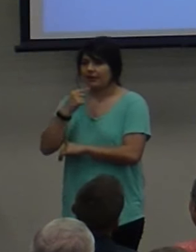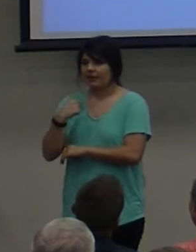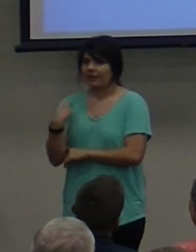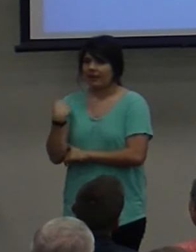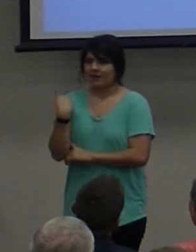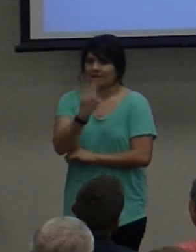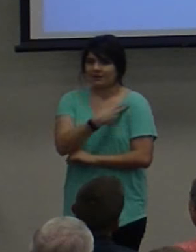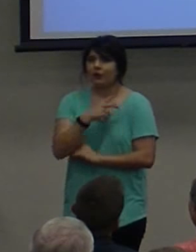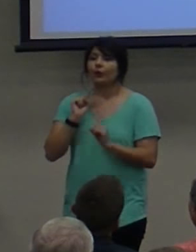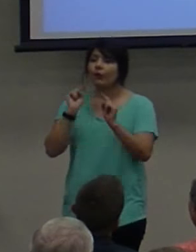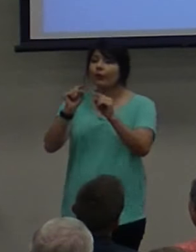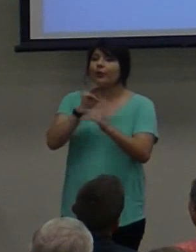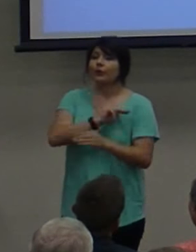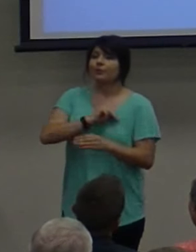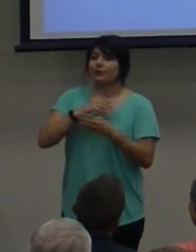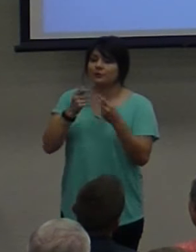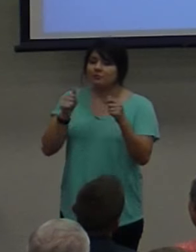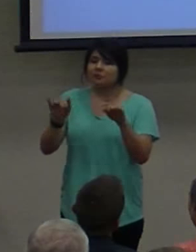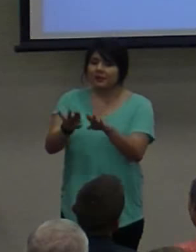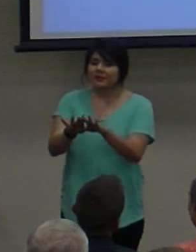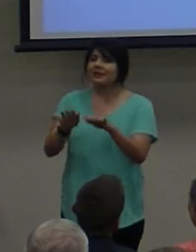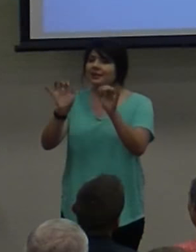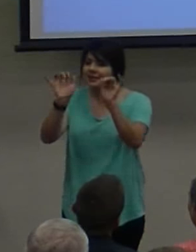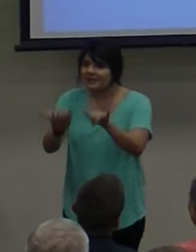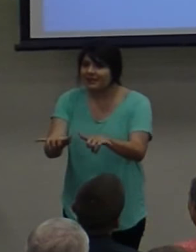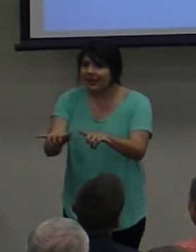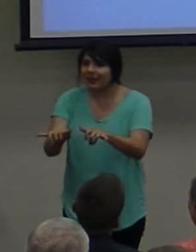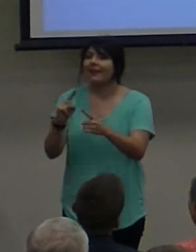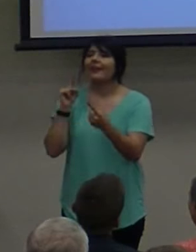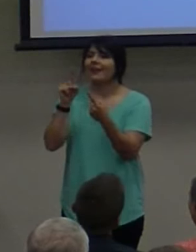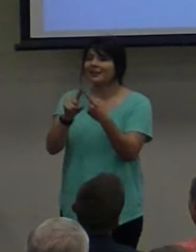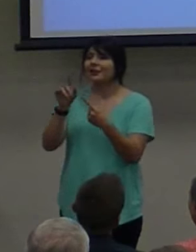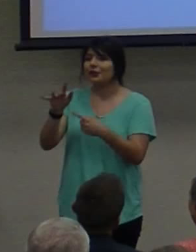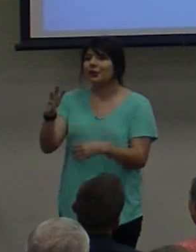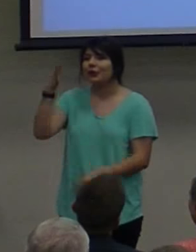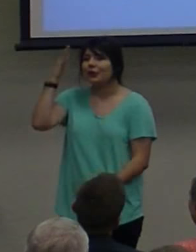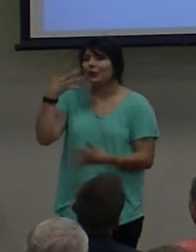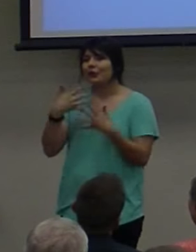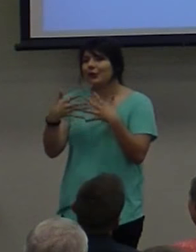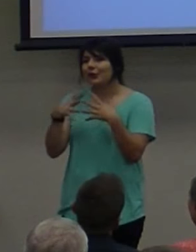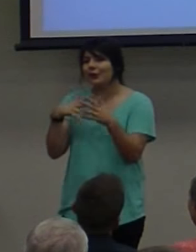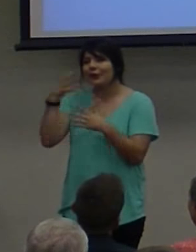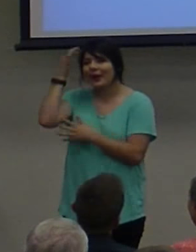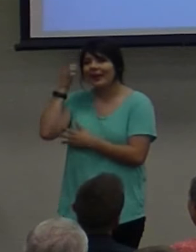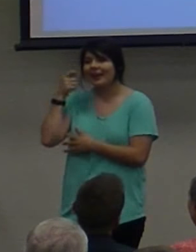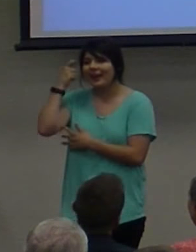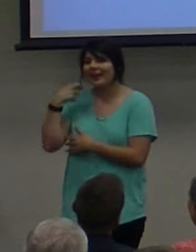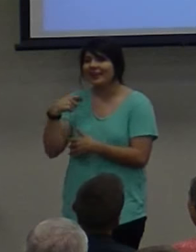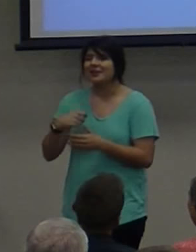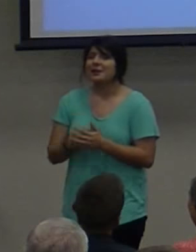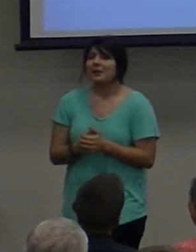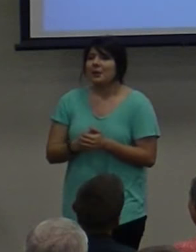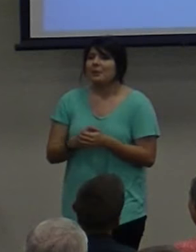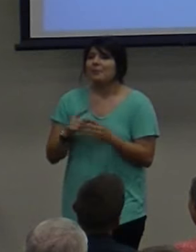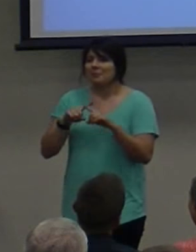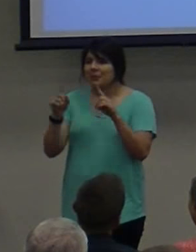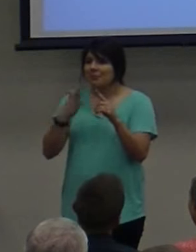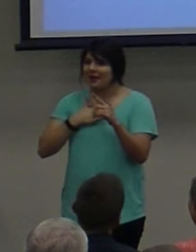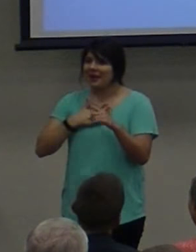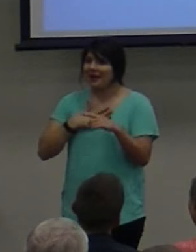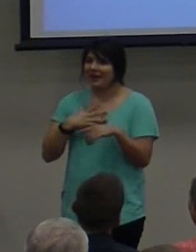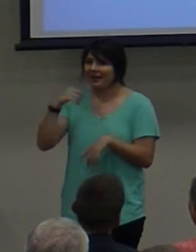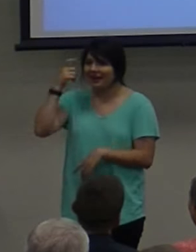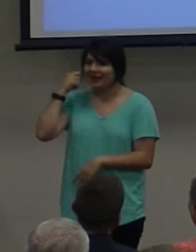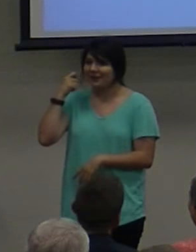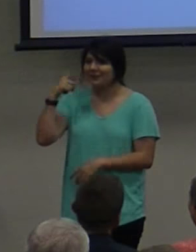mission field, stay until you are grey. My hair back then was black. I've